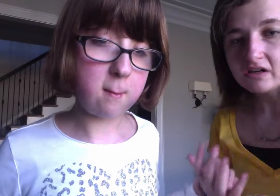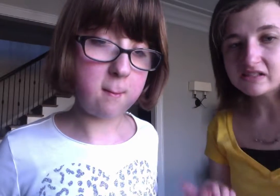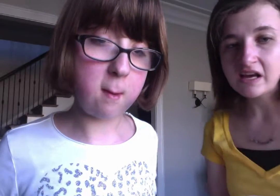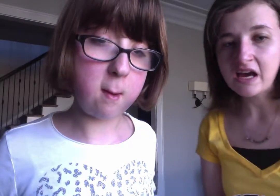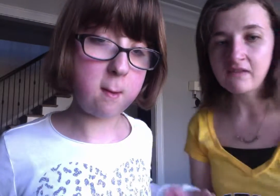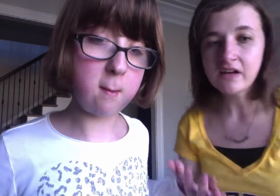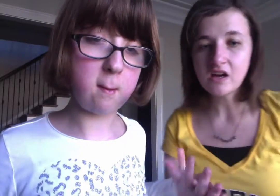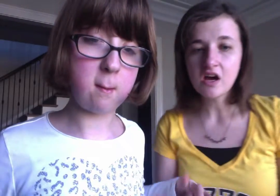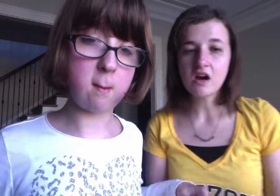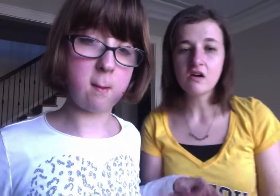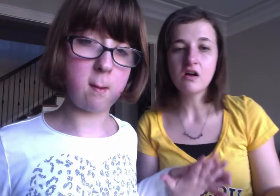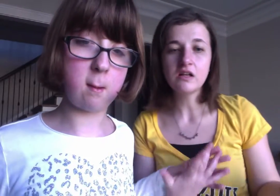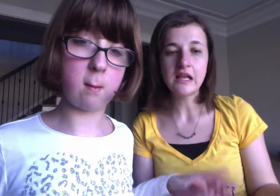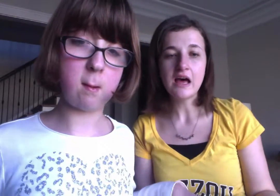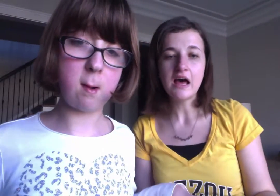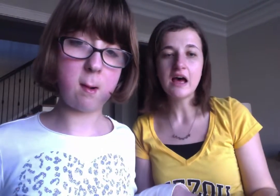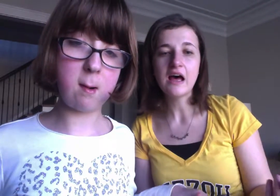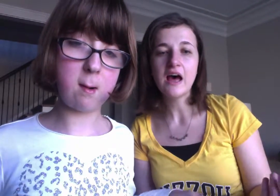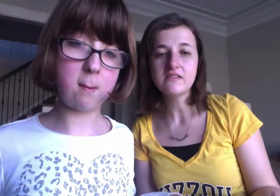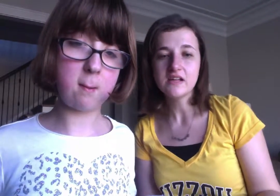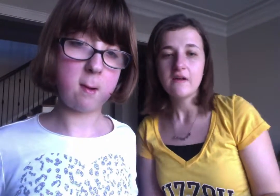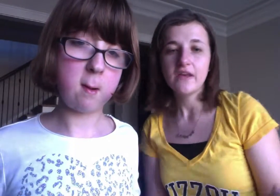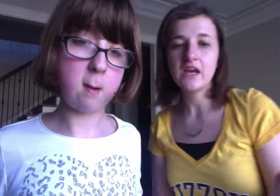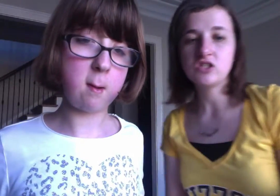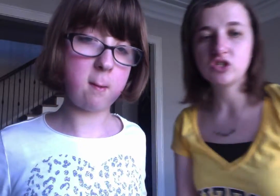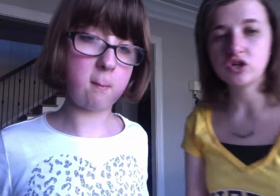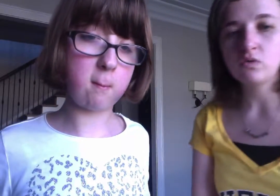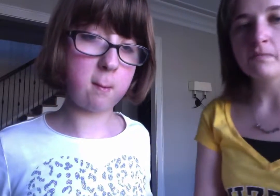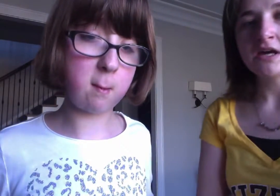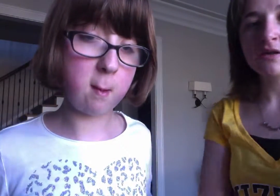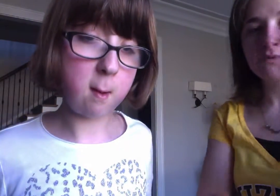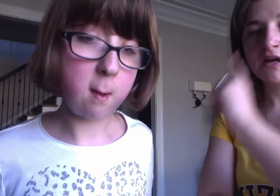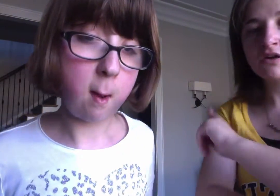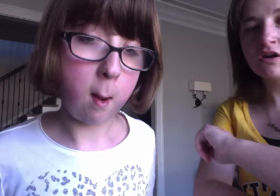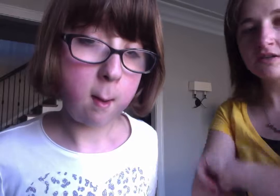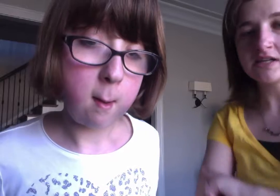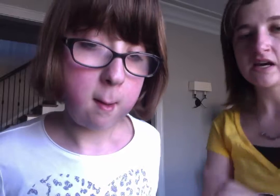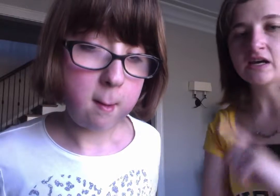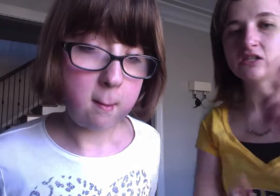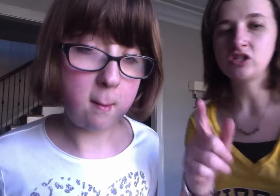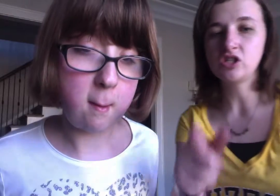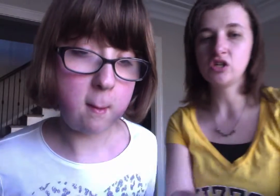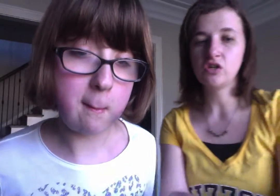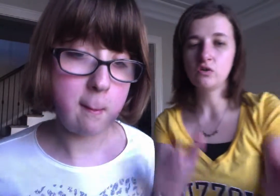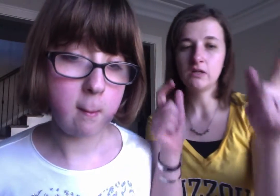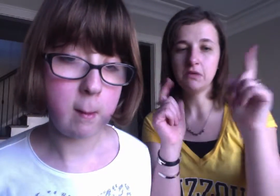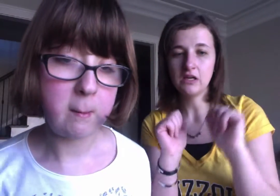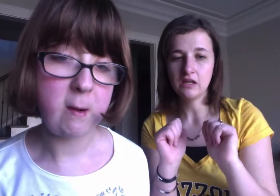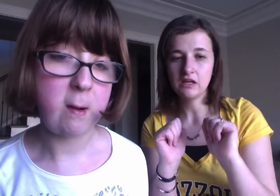We're saving our lives. It's true, we'll make a better day, just you and me.